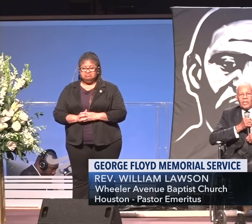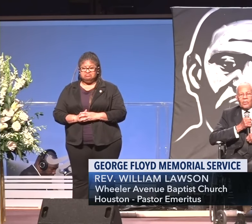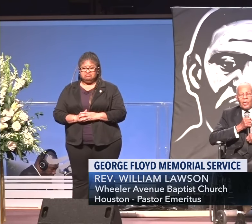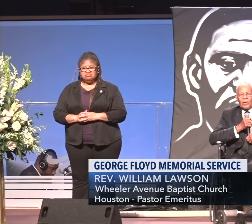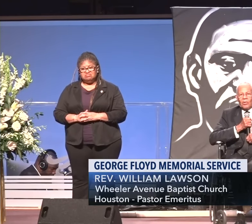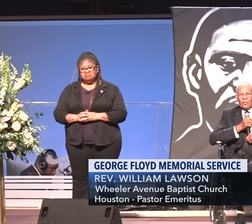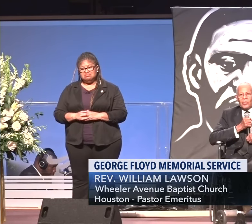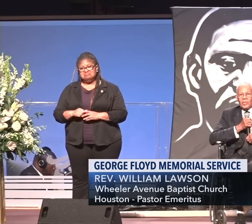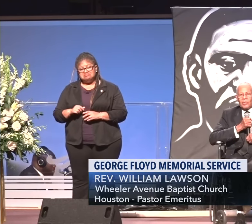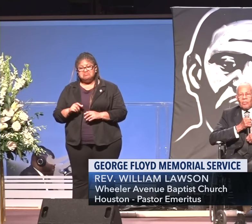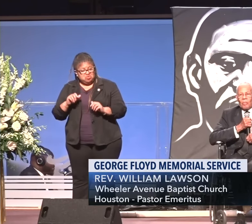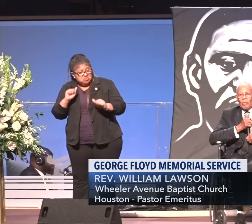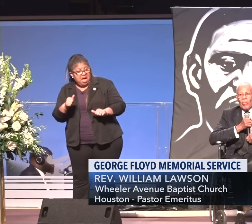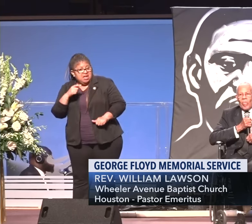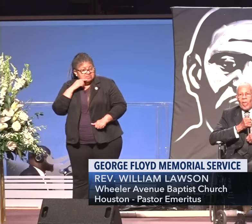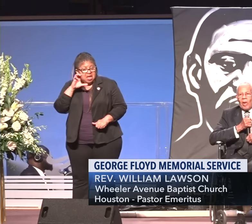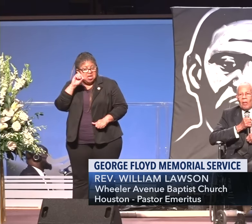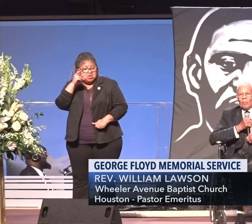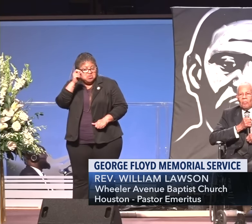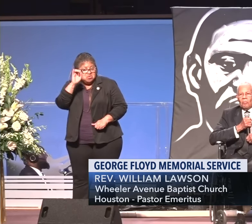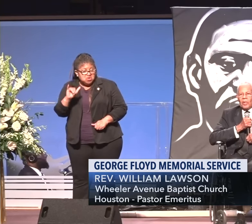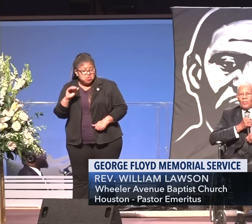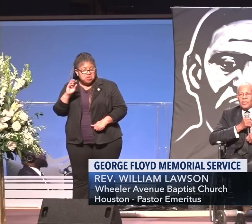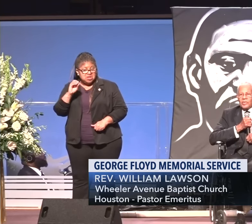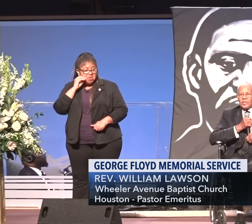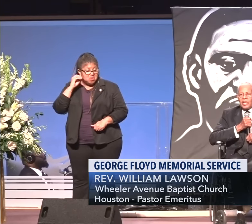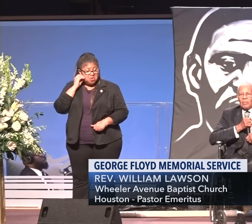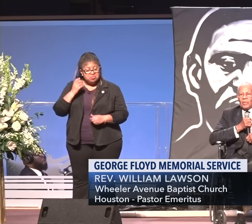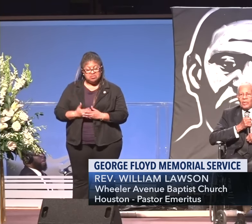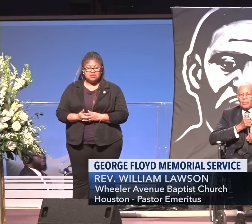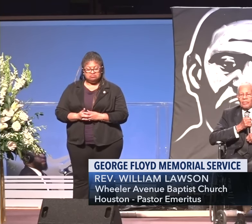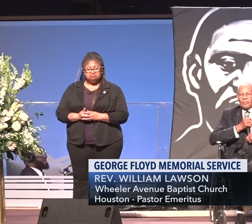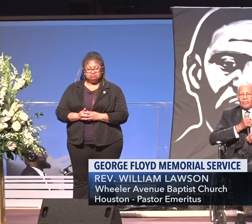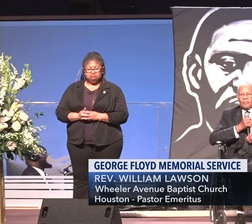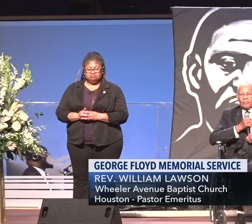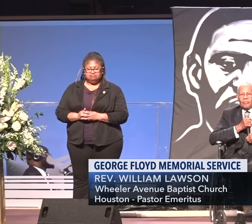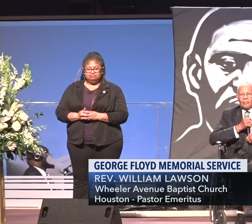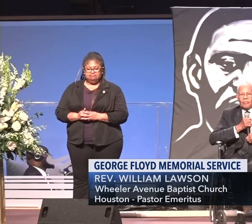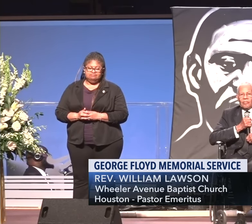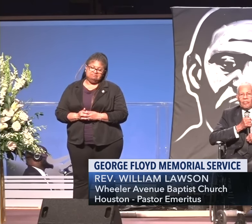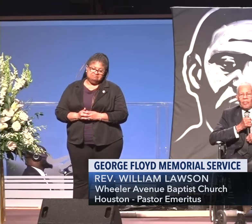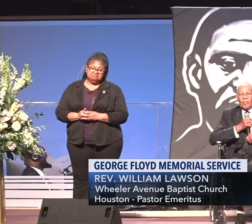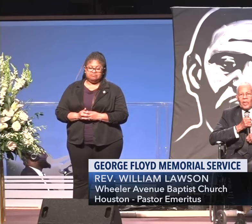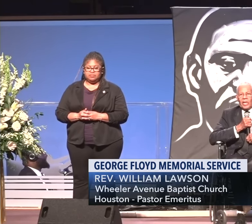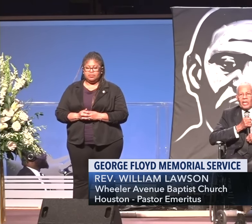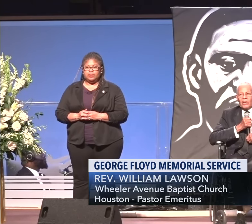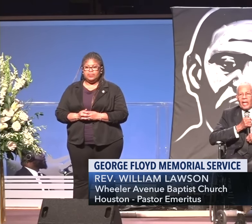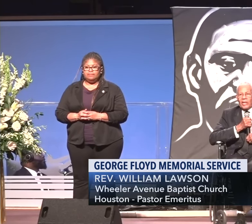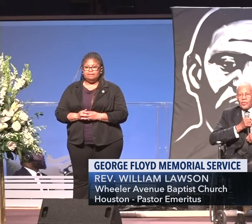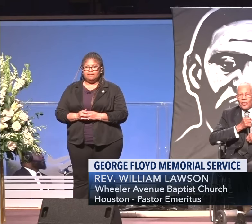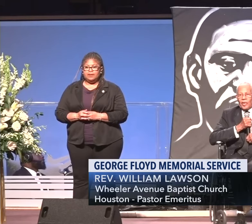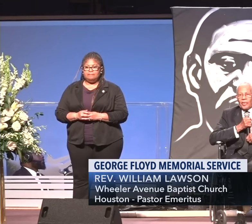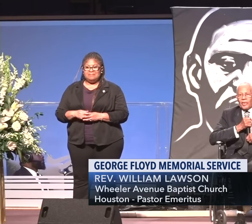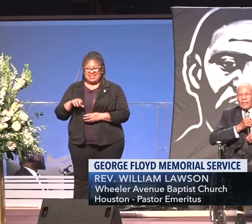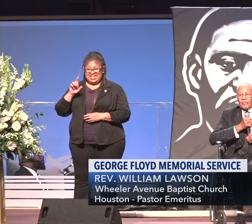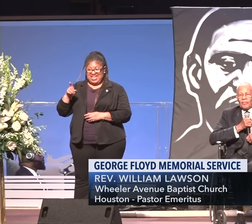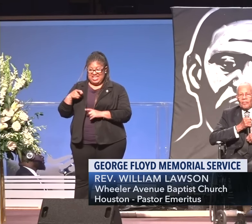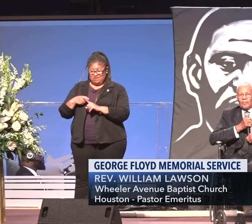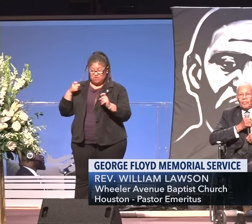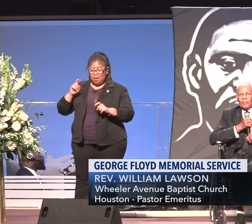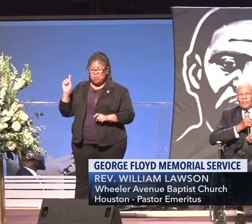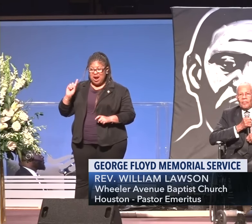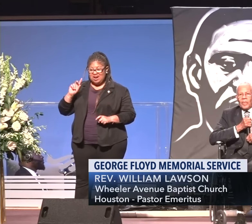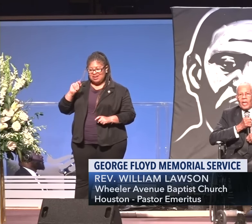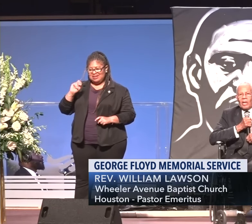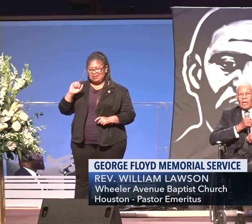You could say Holmes, but it was a stable in Nazareth.